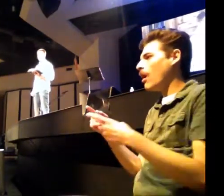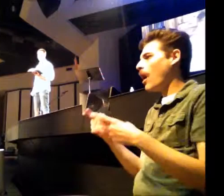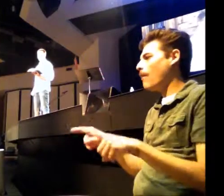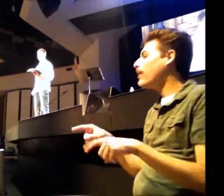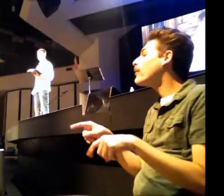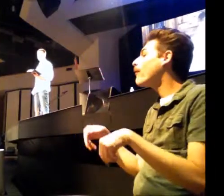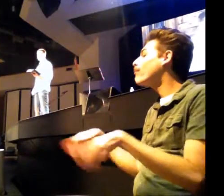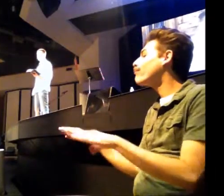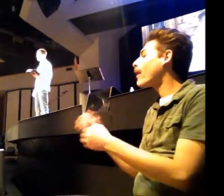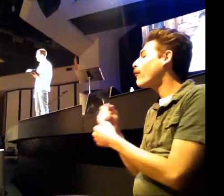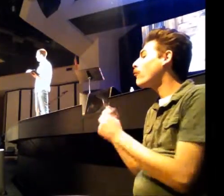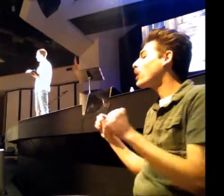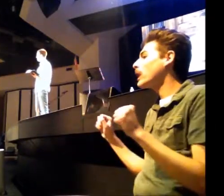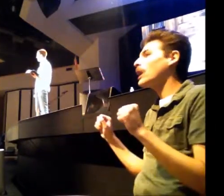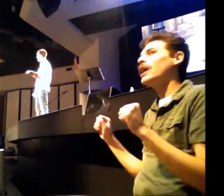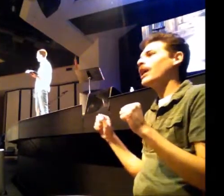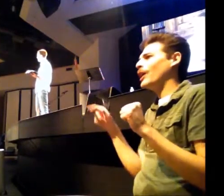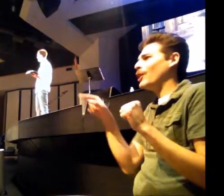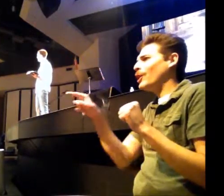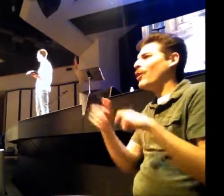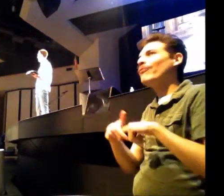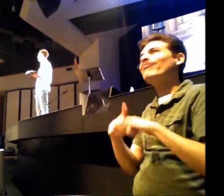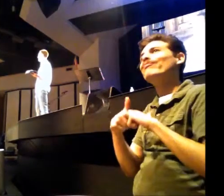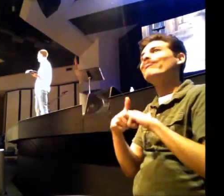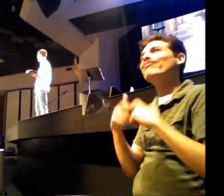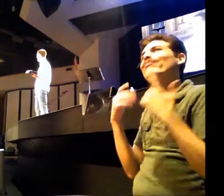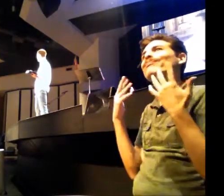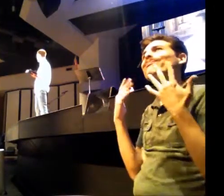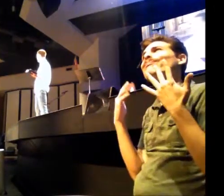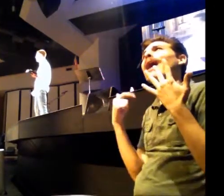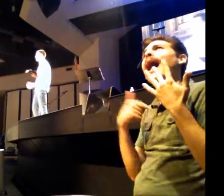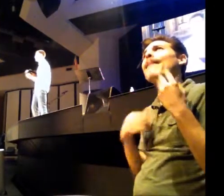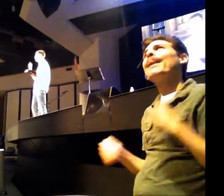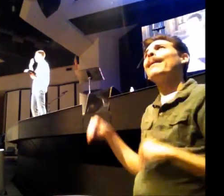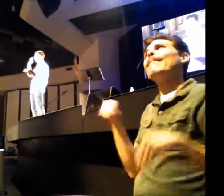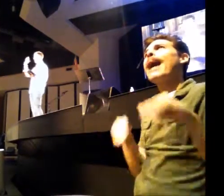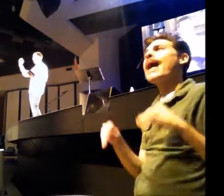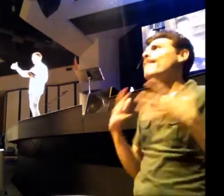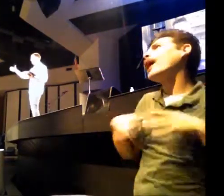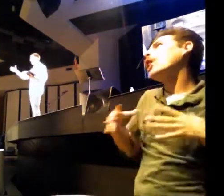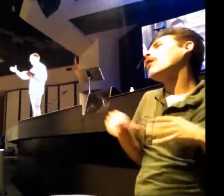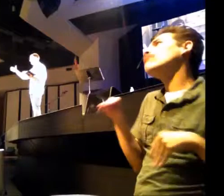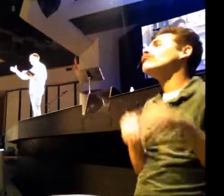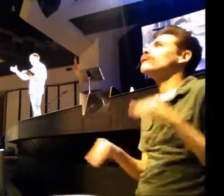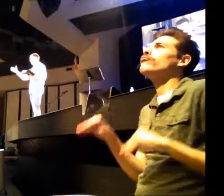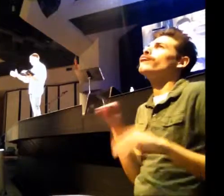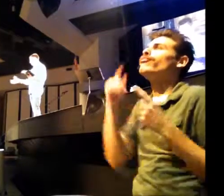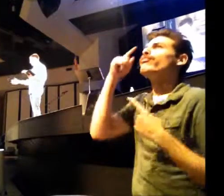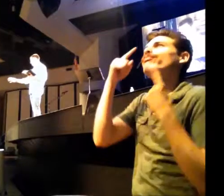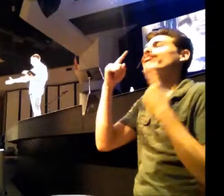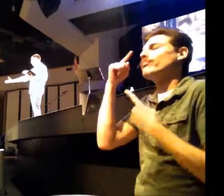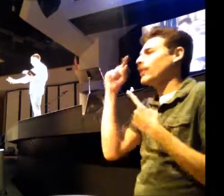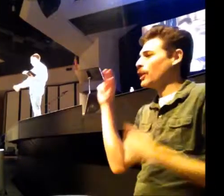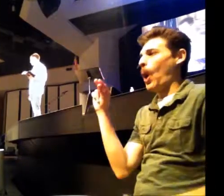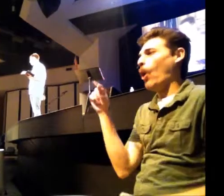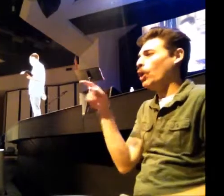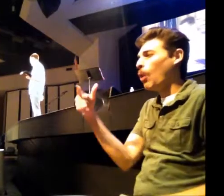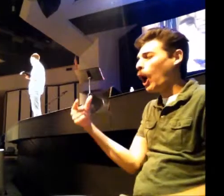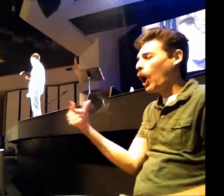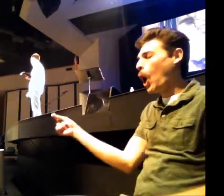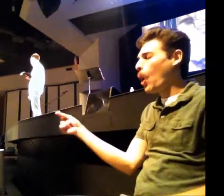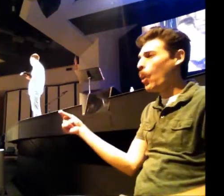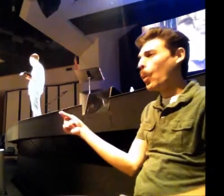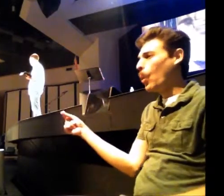waiting. You don't suddenly ponder, wondering, well, I wonder what I should pack. I wonder what I should bring. You go. And you look at the dough that